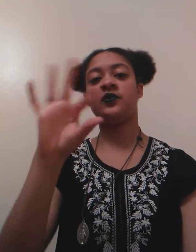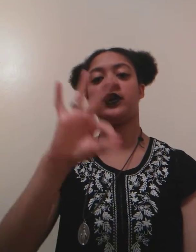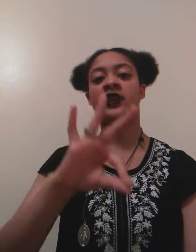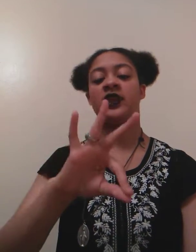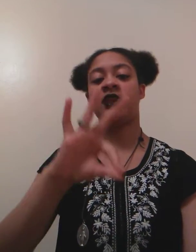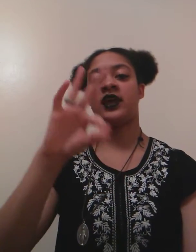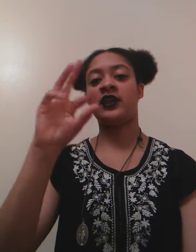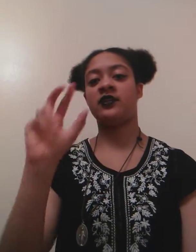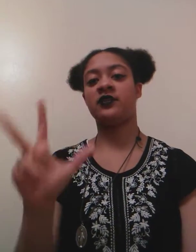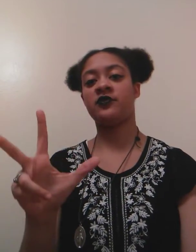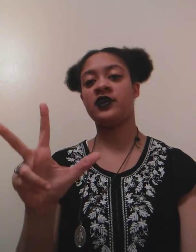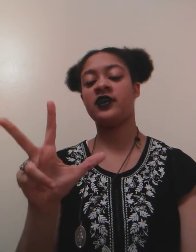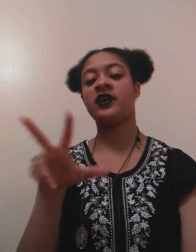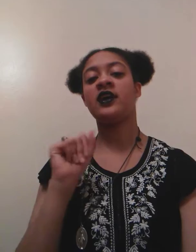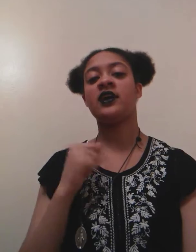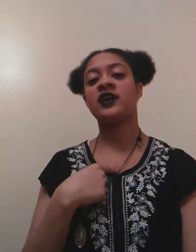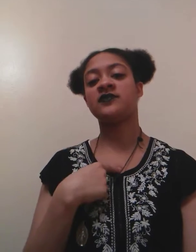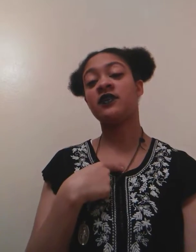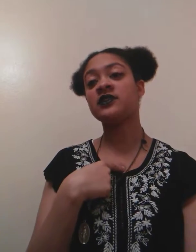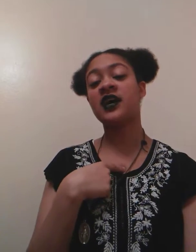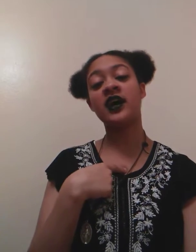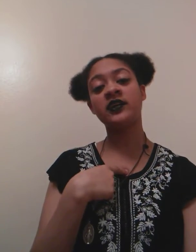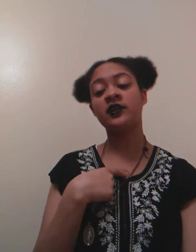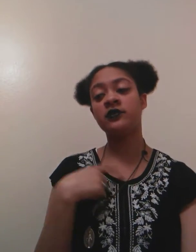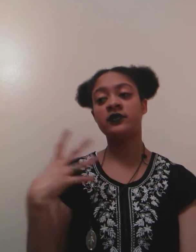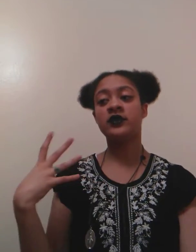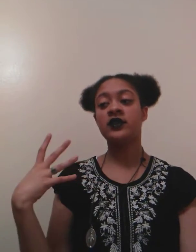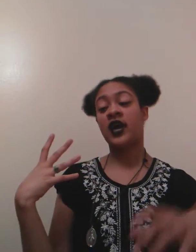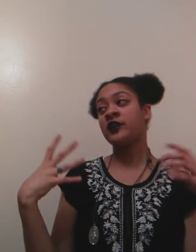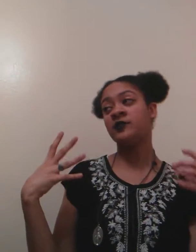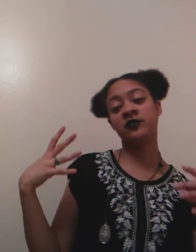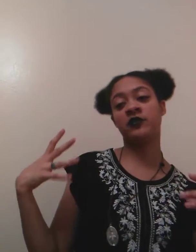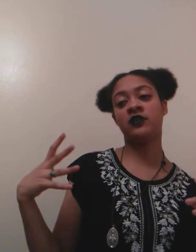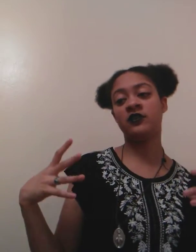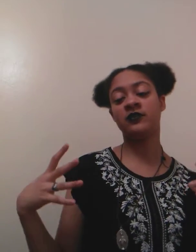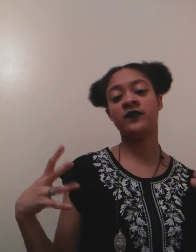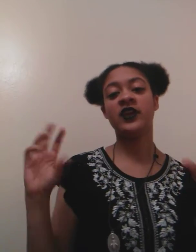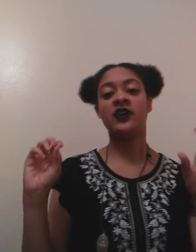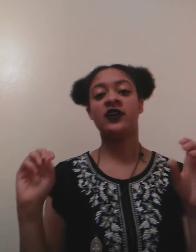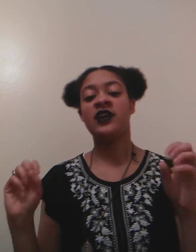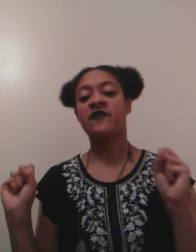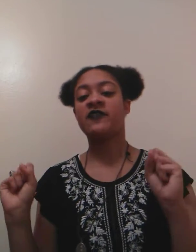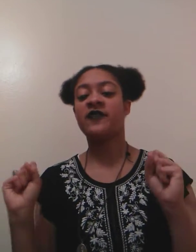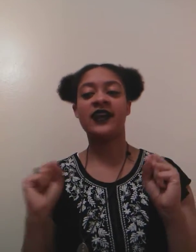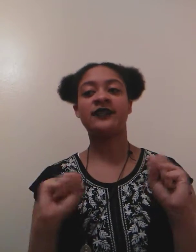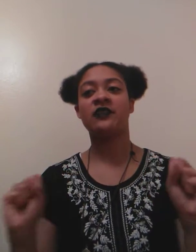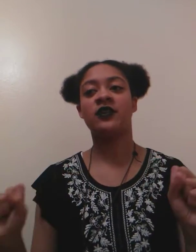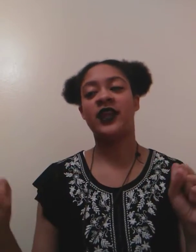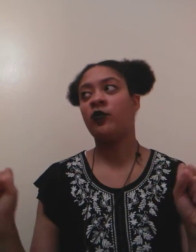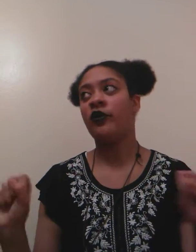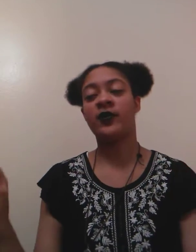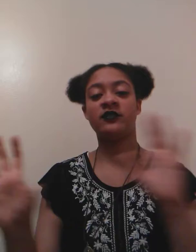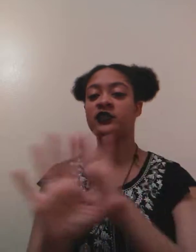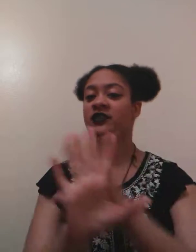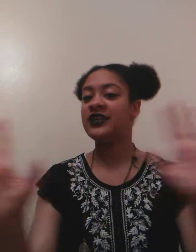92, 93, as far as I know, I could be wrong. If I find out later on that I'm wrong about literally